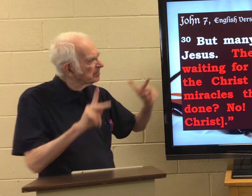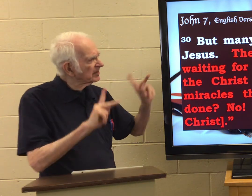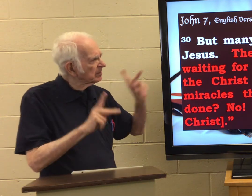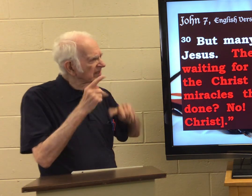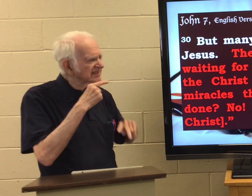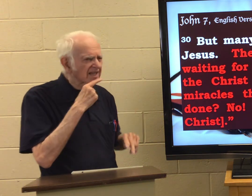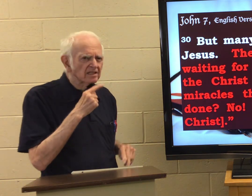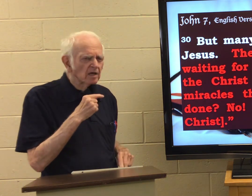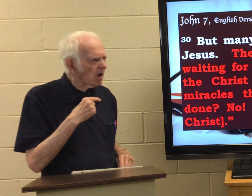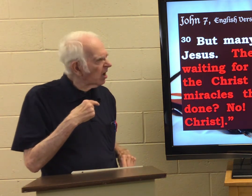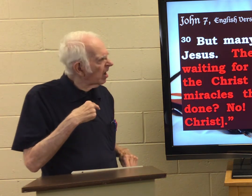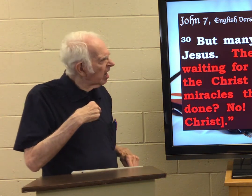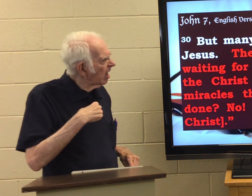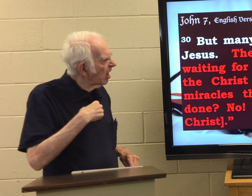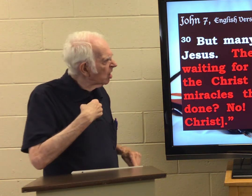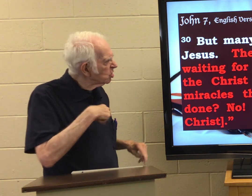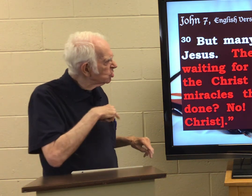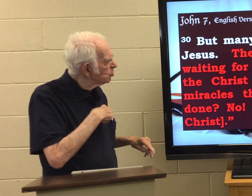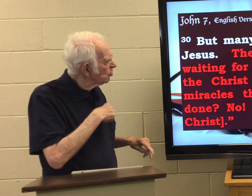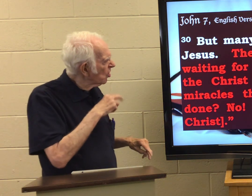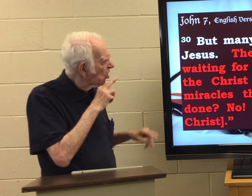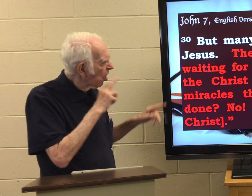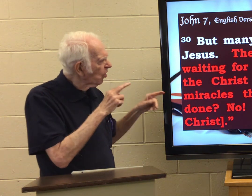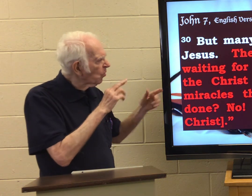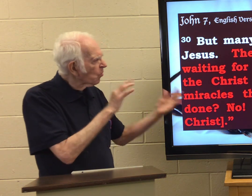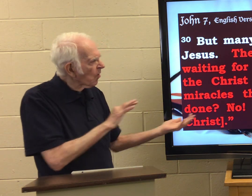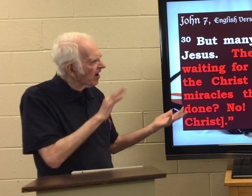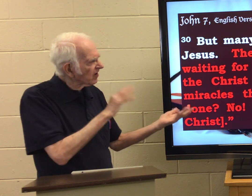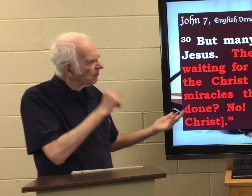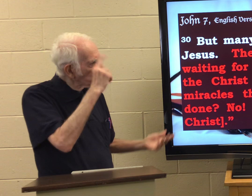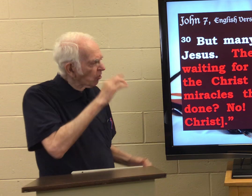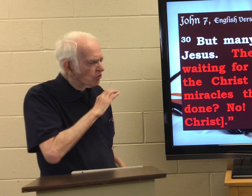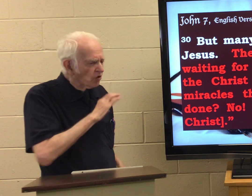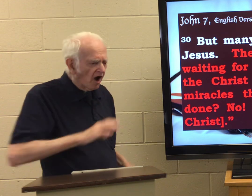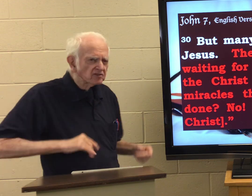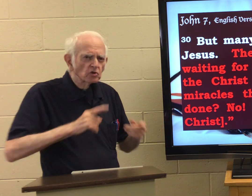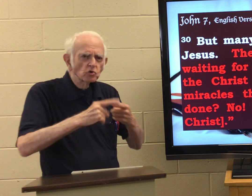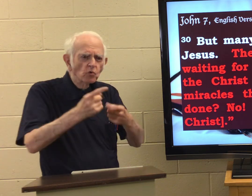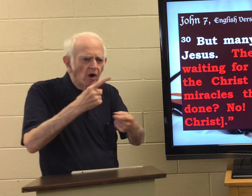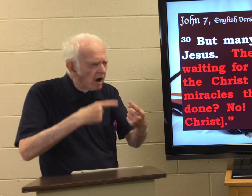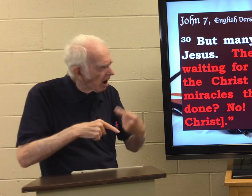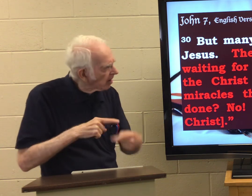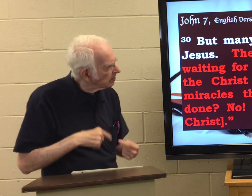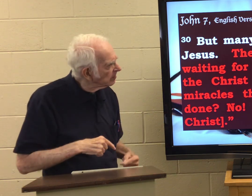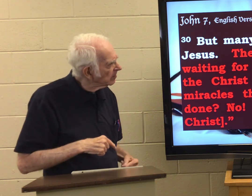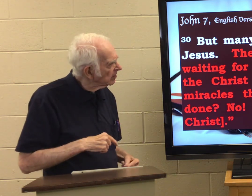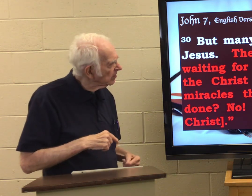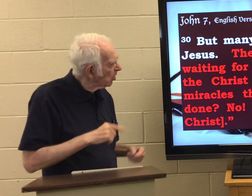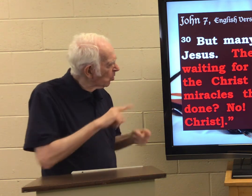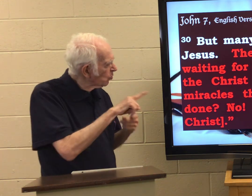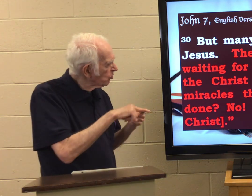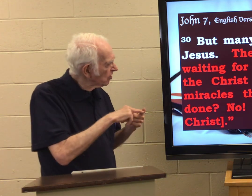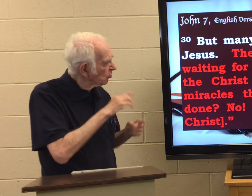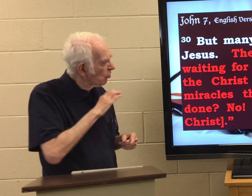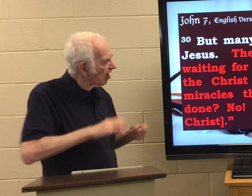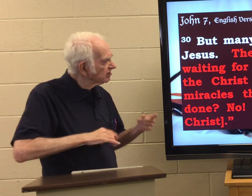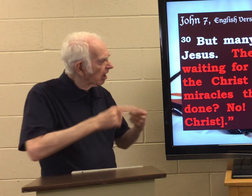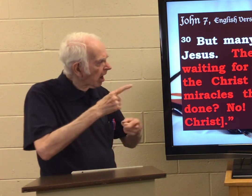The people said, we are waiting for the Christ to come. When the Christ